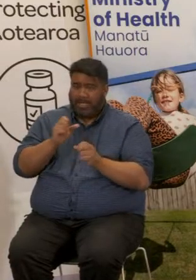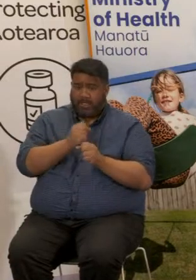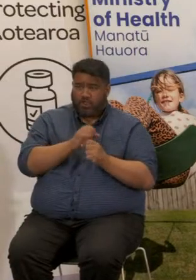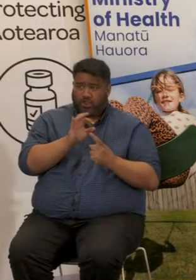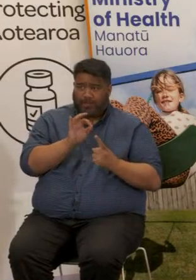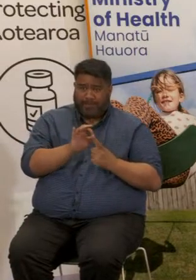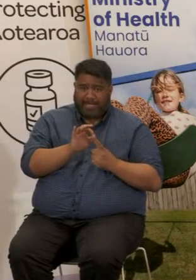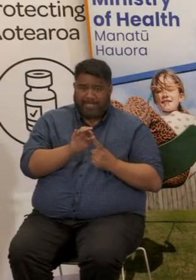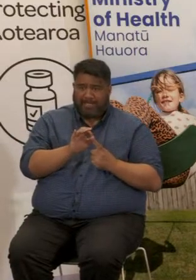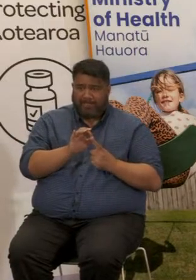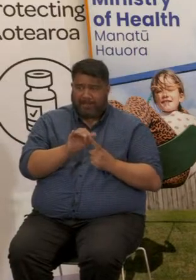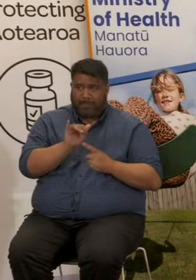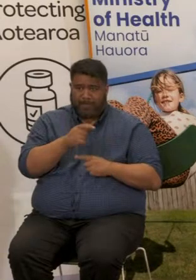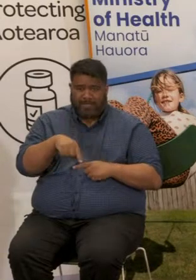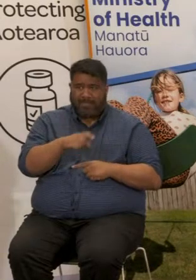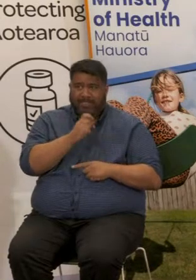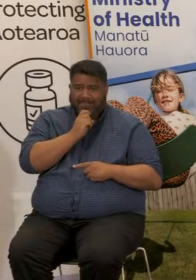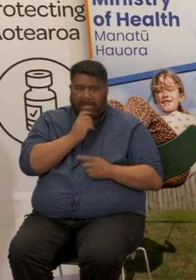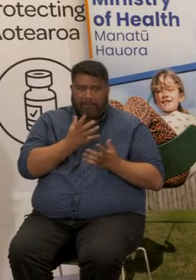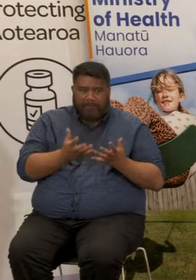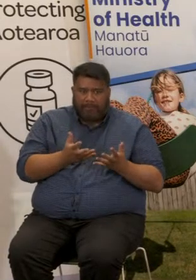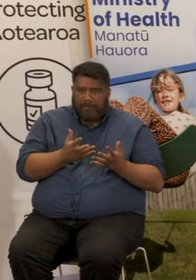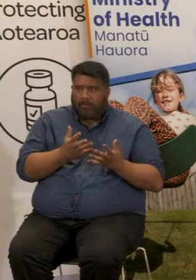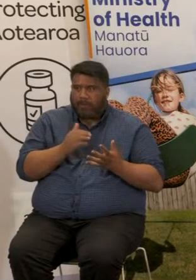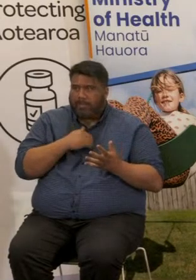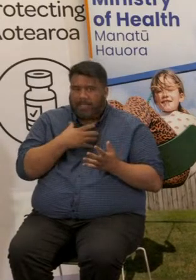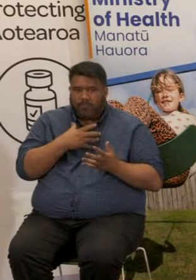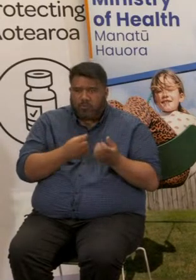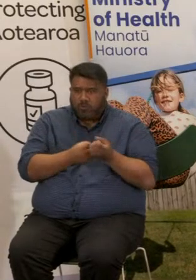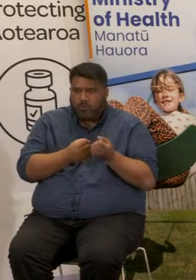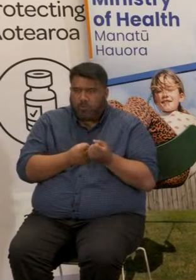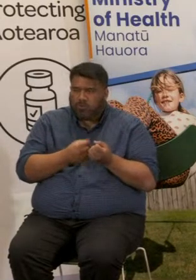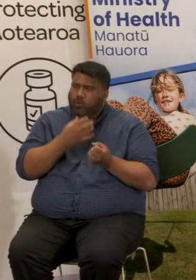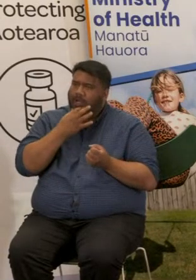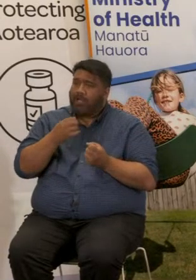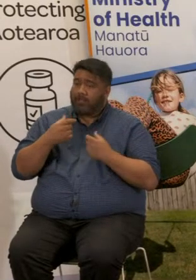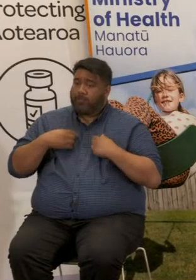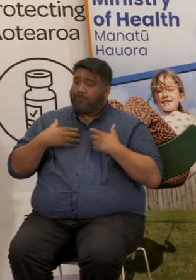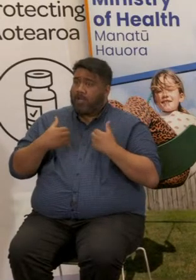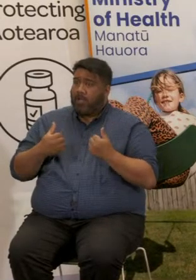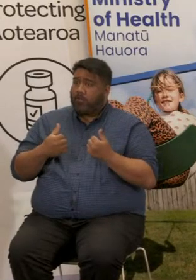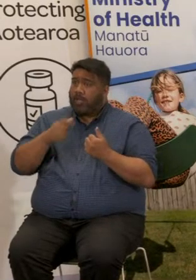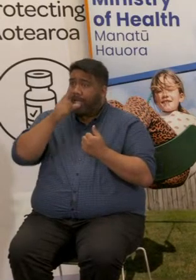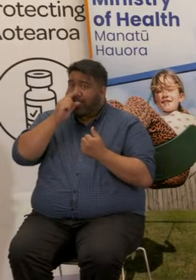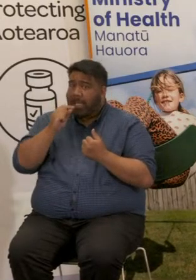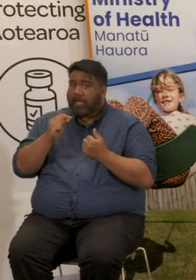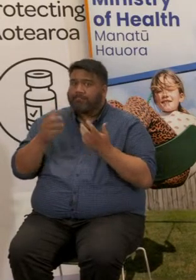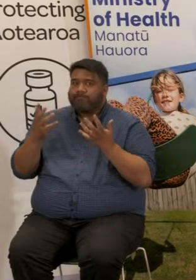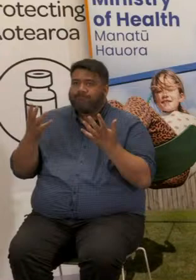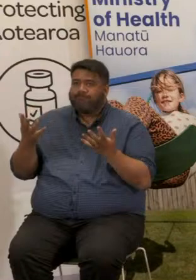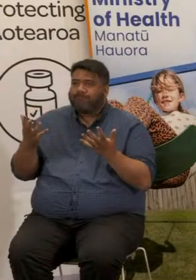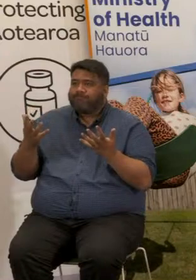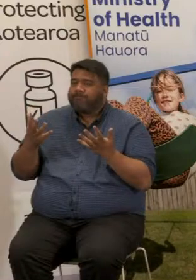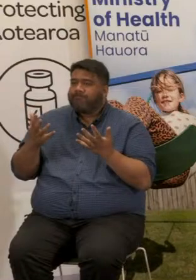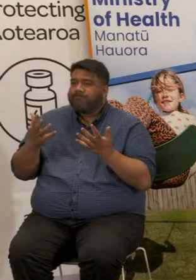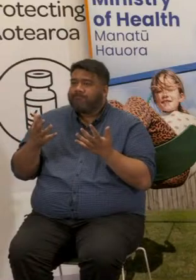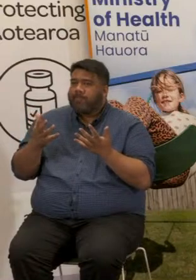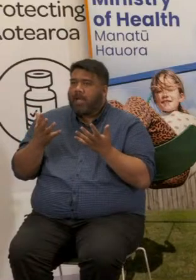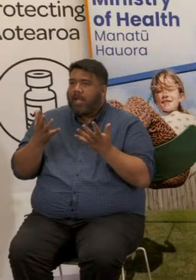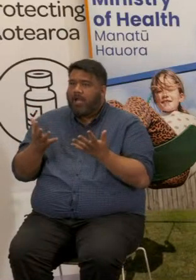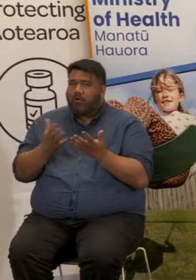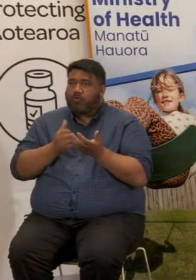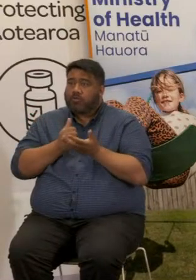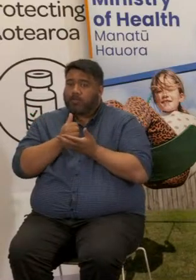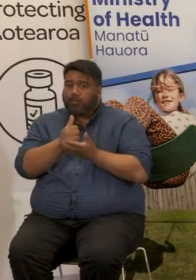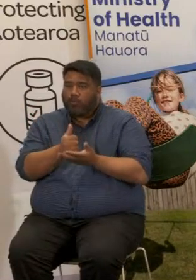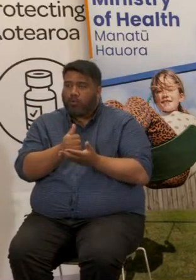in terms of staff and so on. Is there anything that the Ministry of Health could do to perhaps help, support